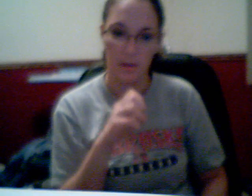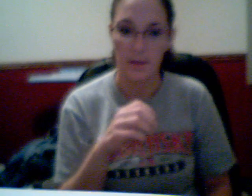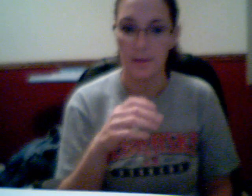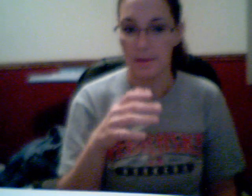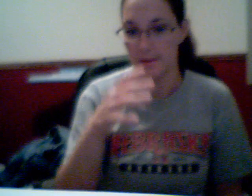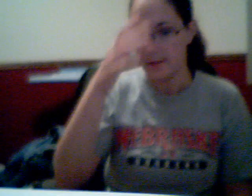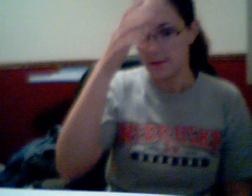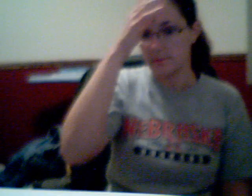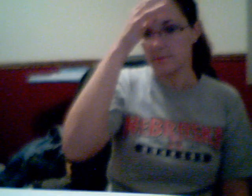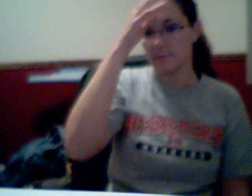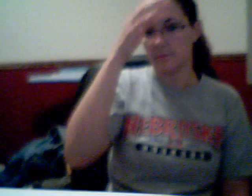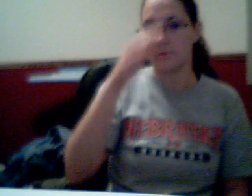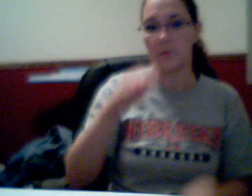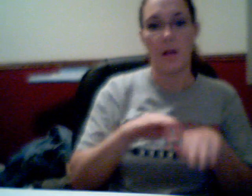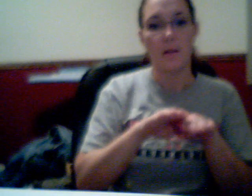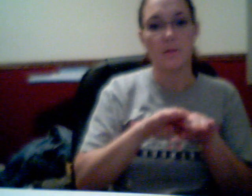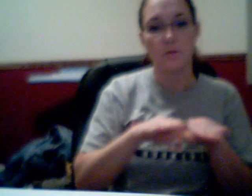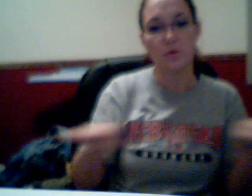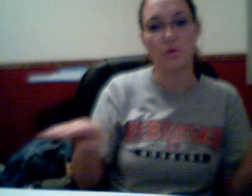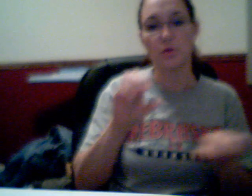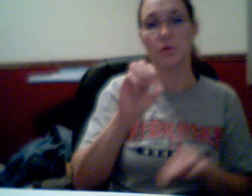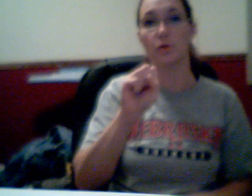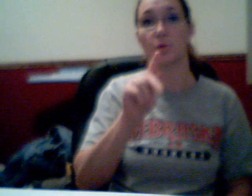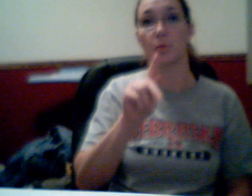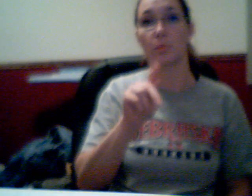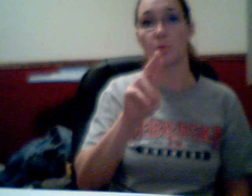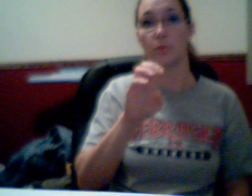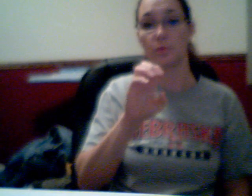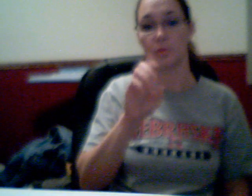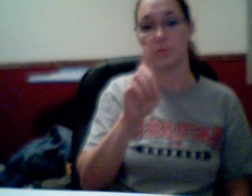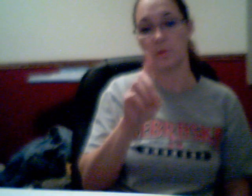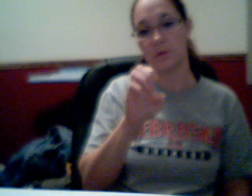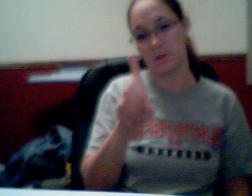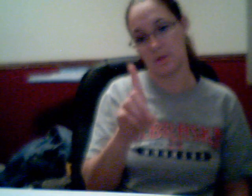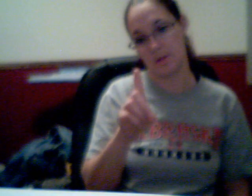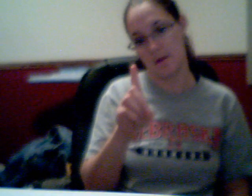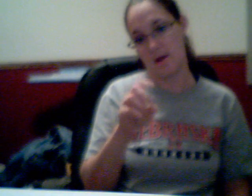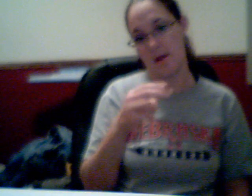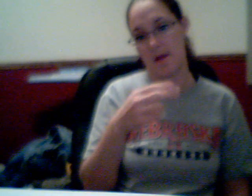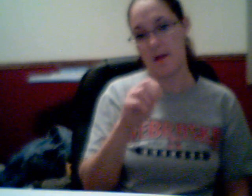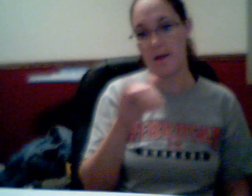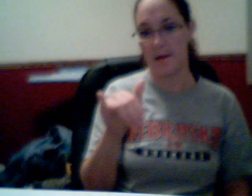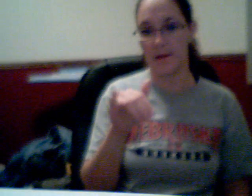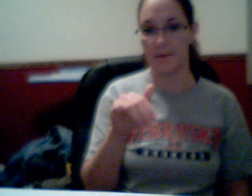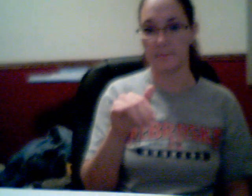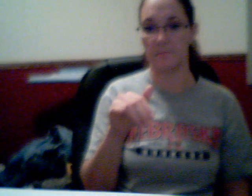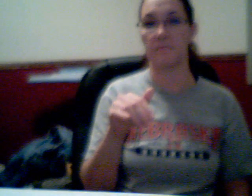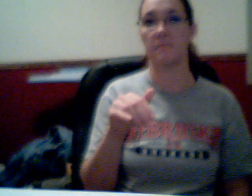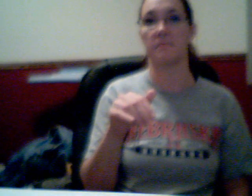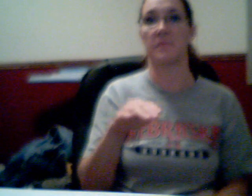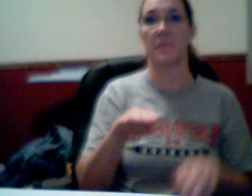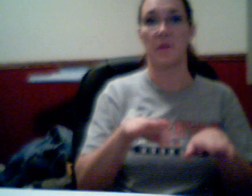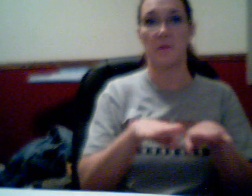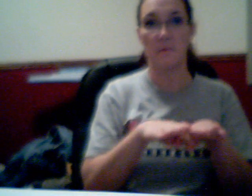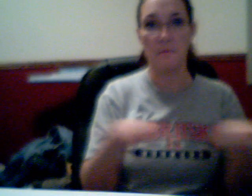Being willing helps a lot, but you're not very big, little half-pint. she could only get him to say, "Well,